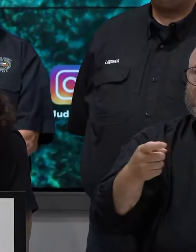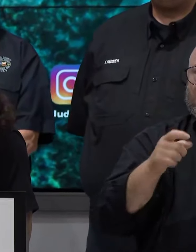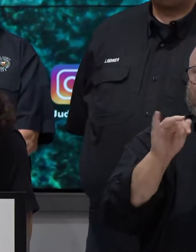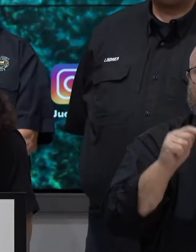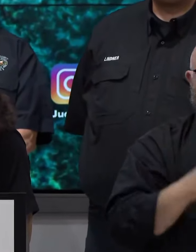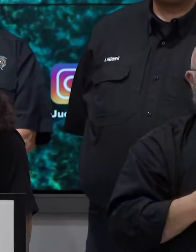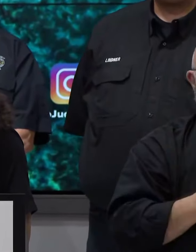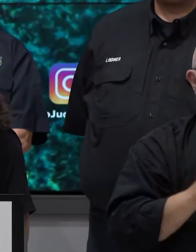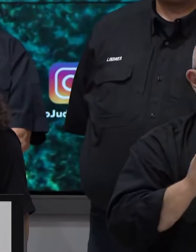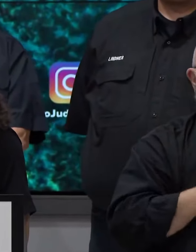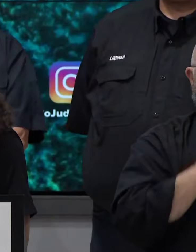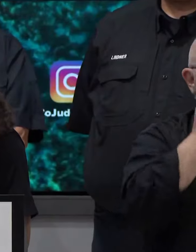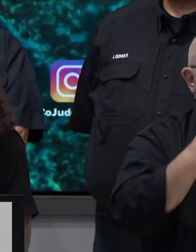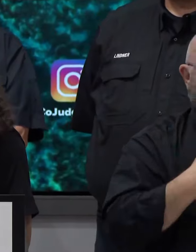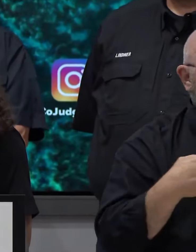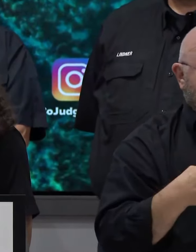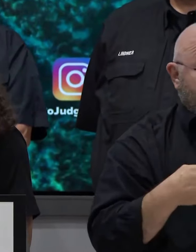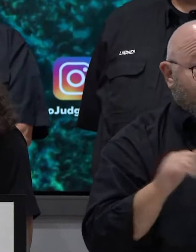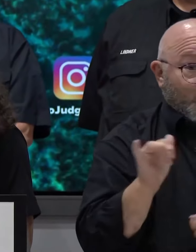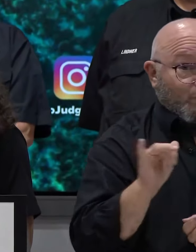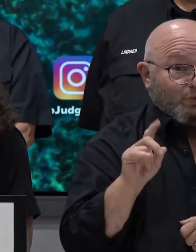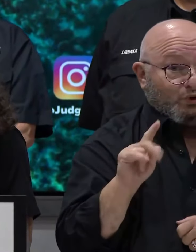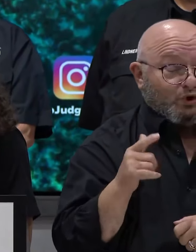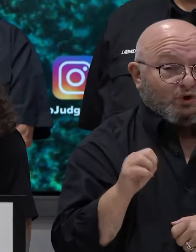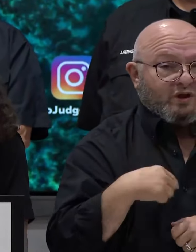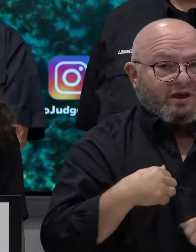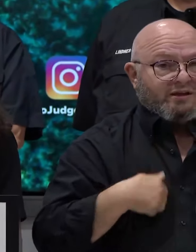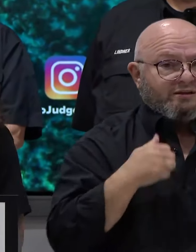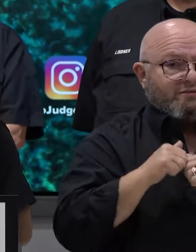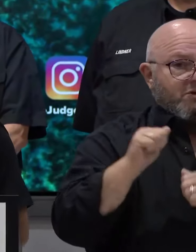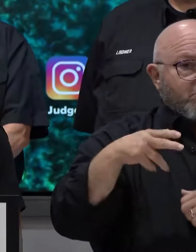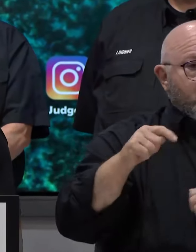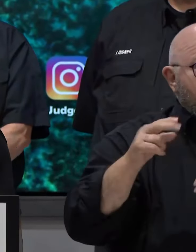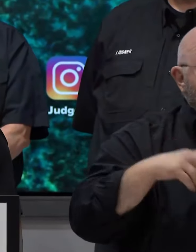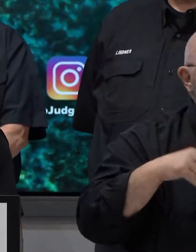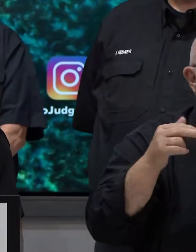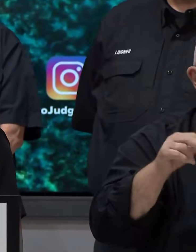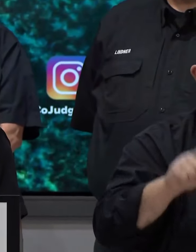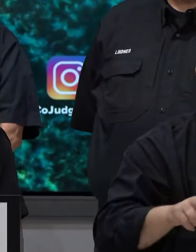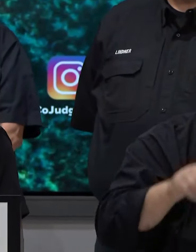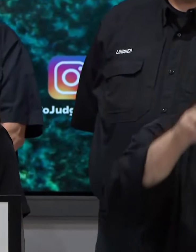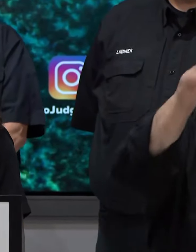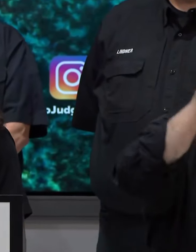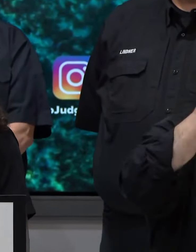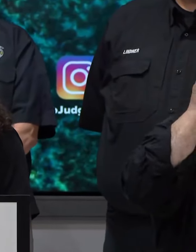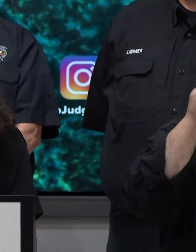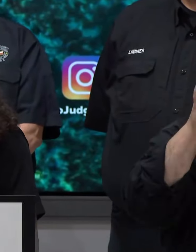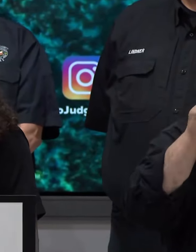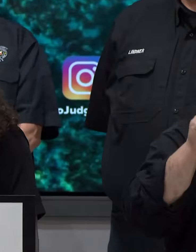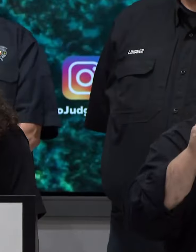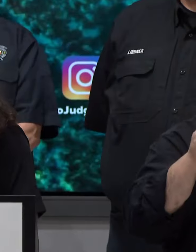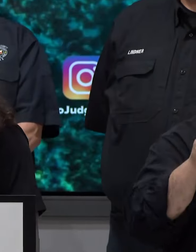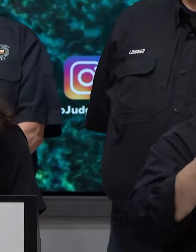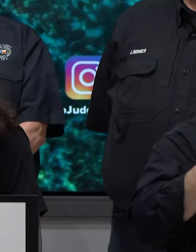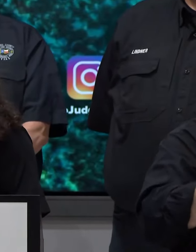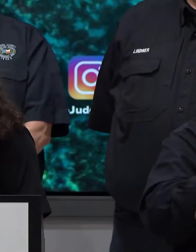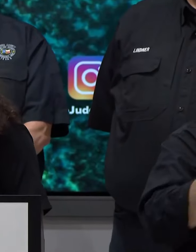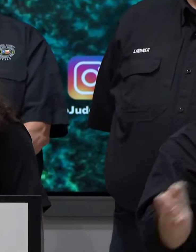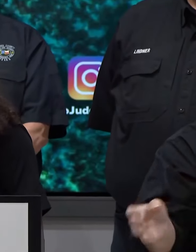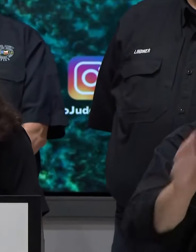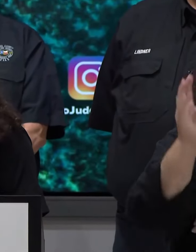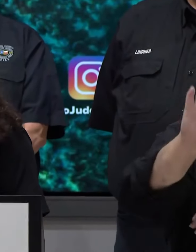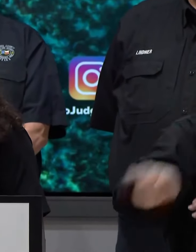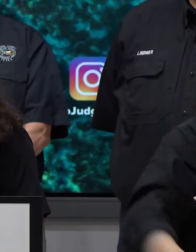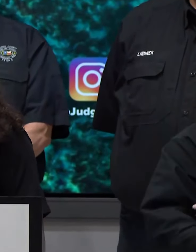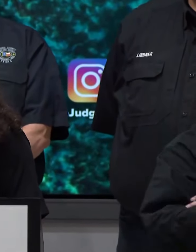I mean, look, I also don't have power, and I live in apartment buildings. So to climb up the stairs yesterday after, you know, working all day, all